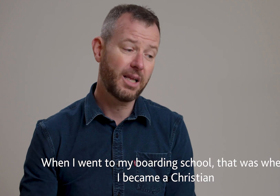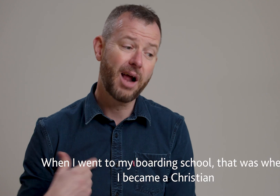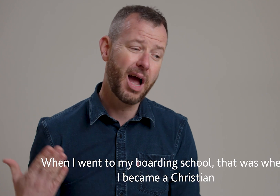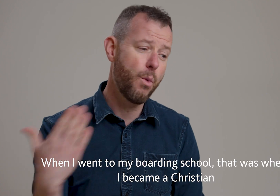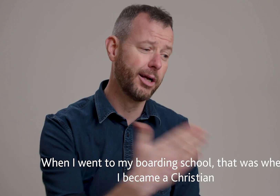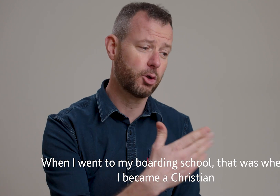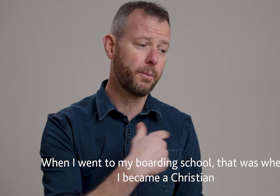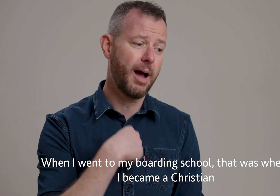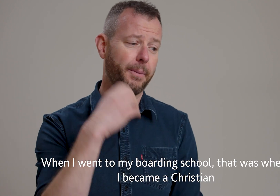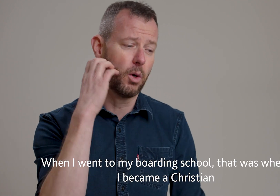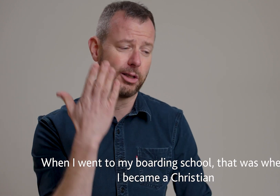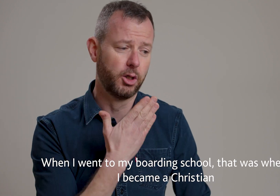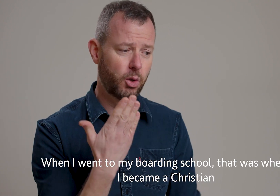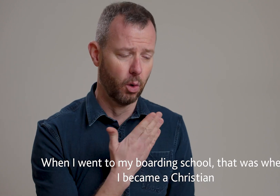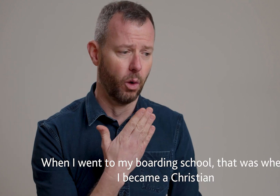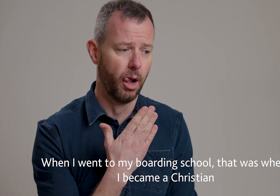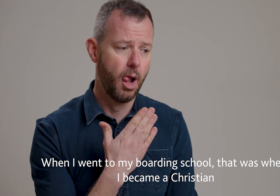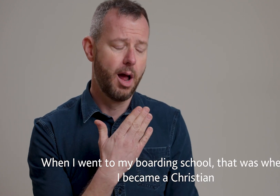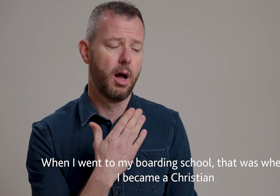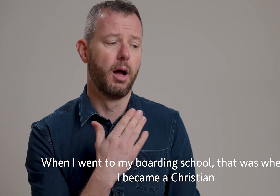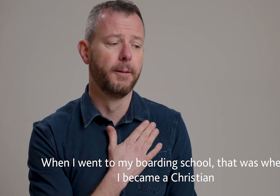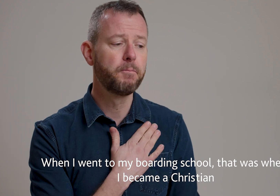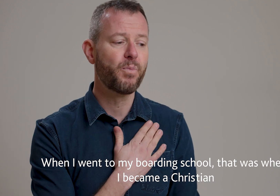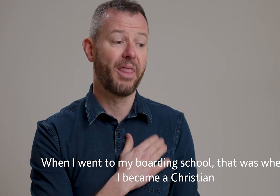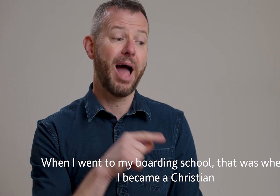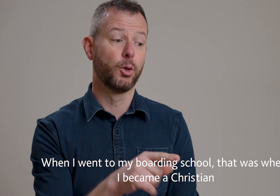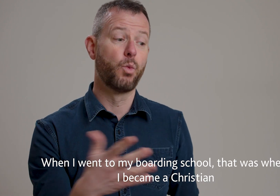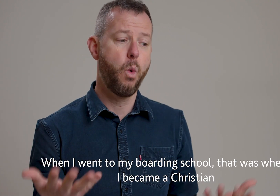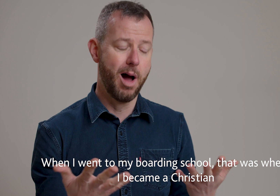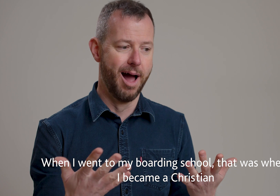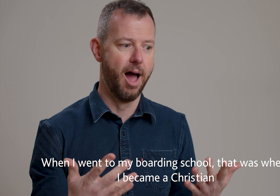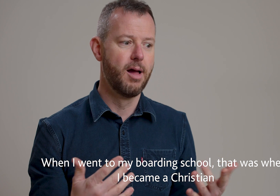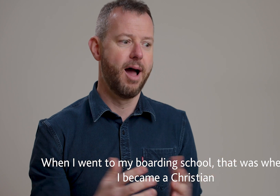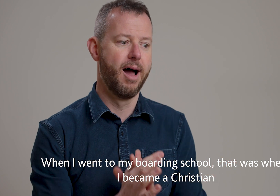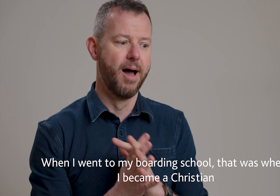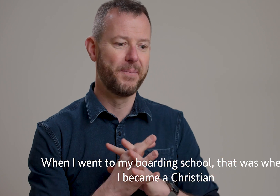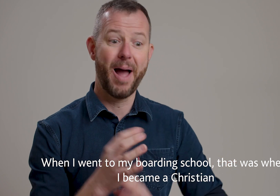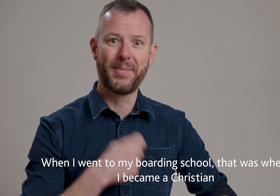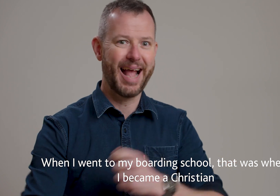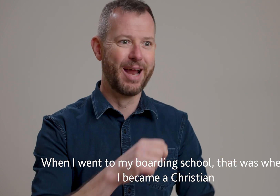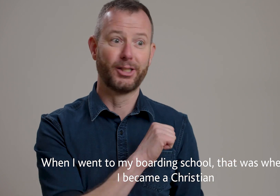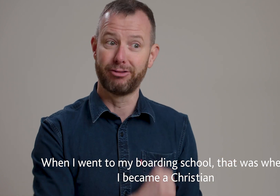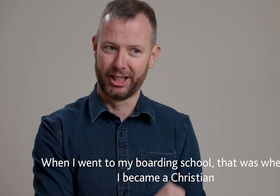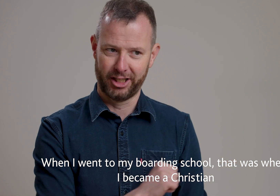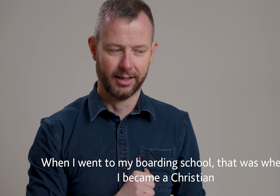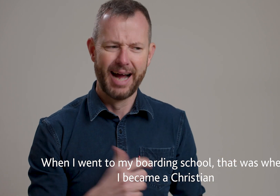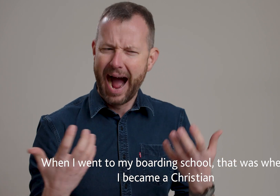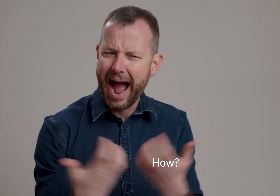But I went to my grocery store. That was where I became a twister.